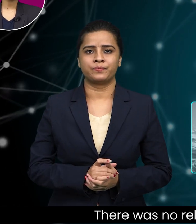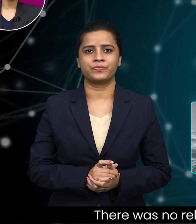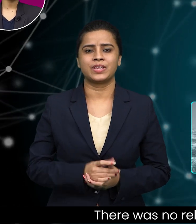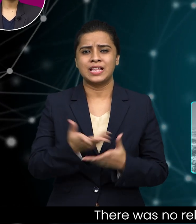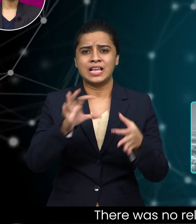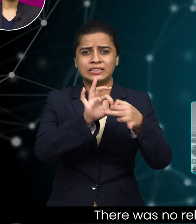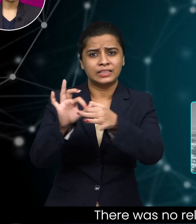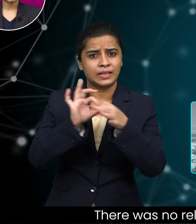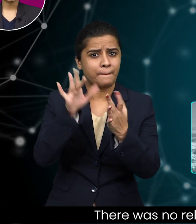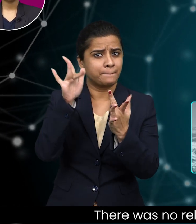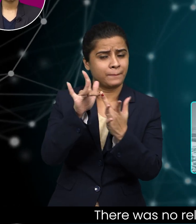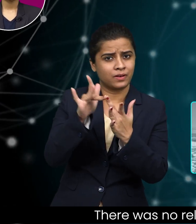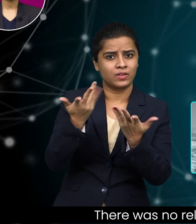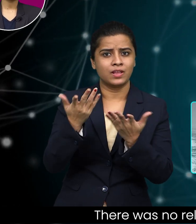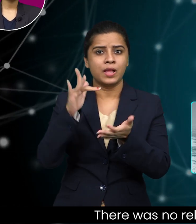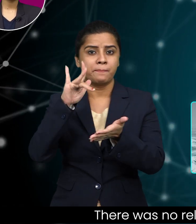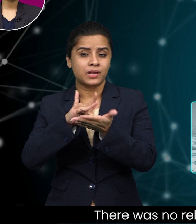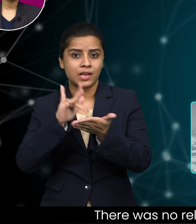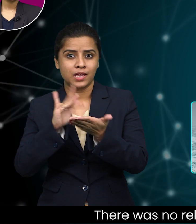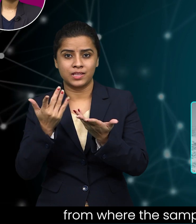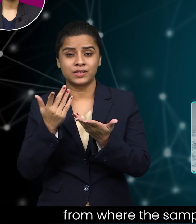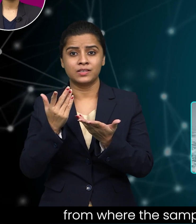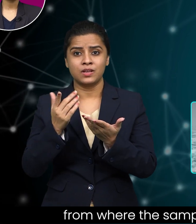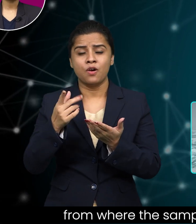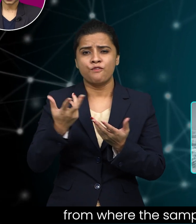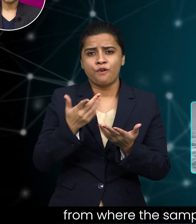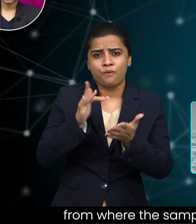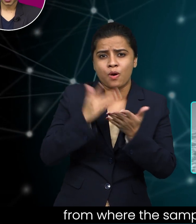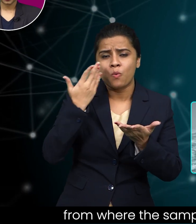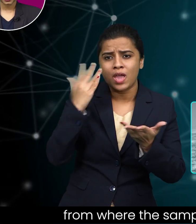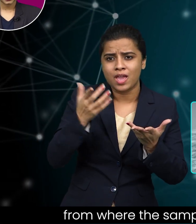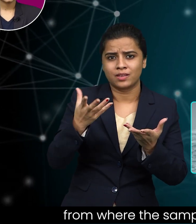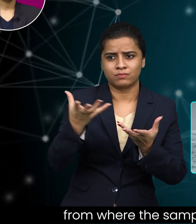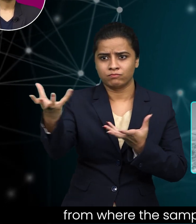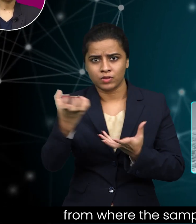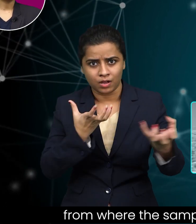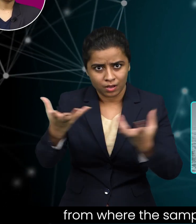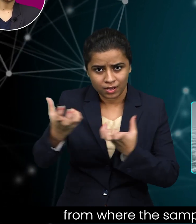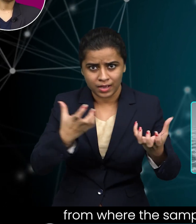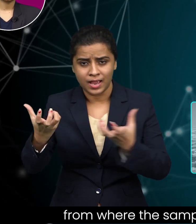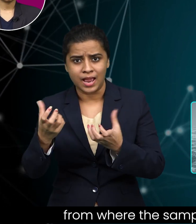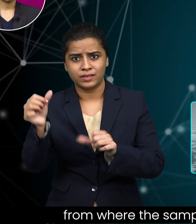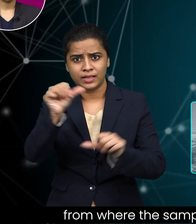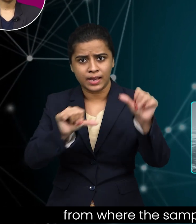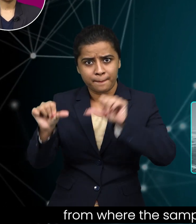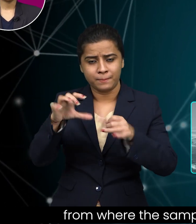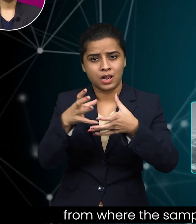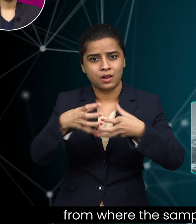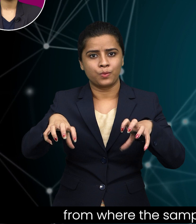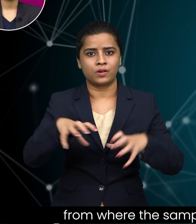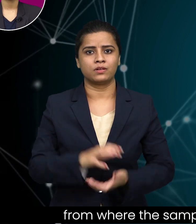There was no relation between the place from where the sample came and its composition.